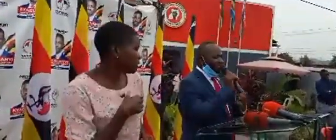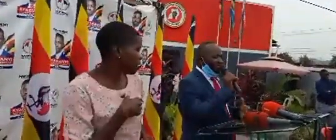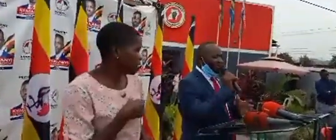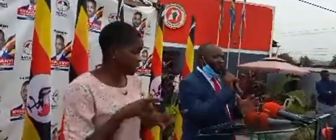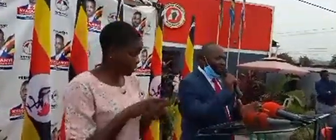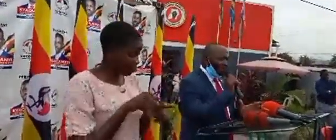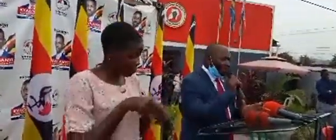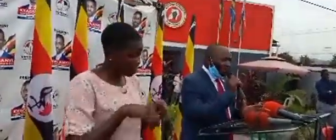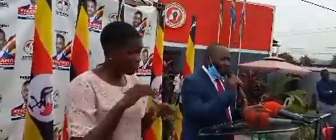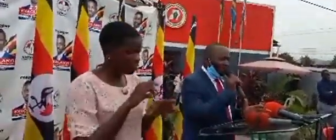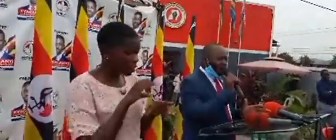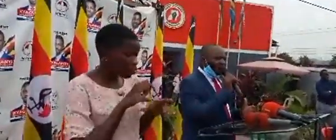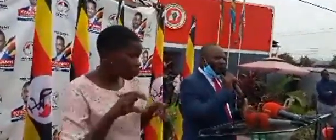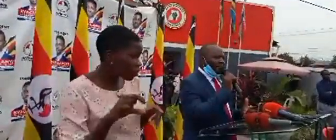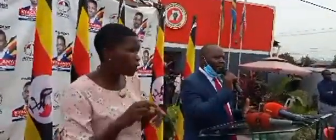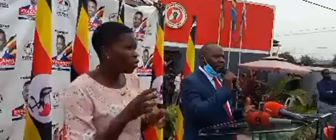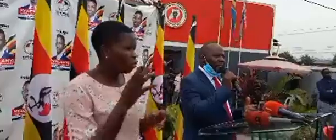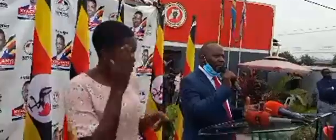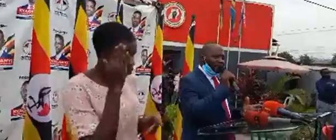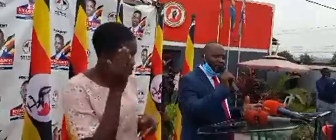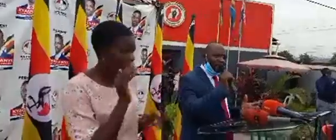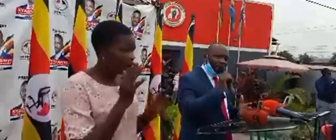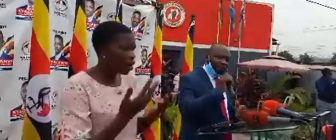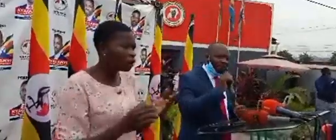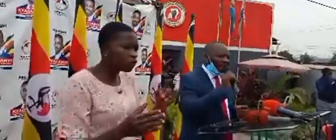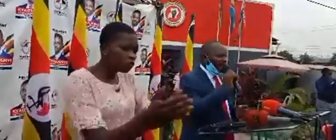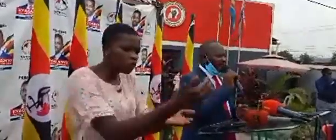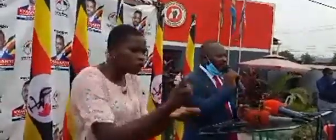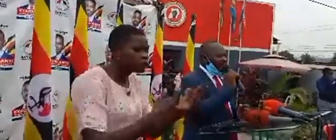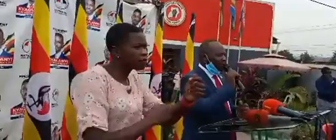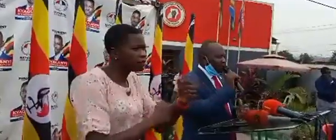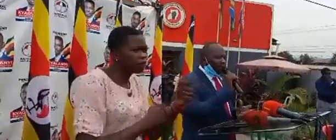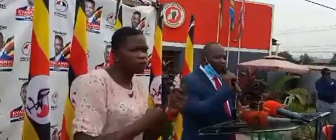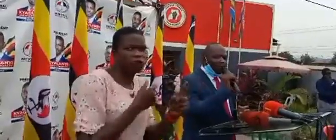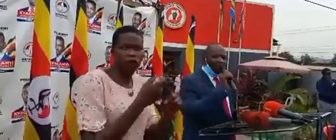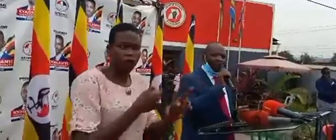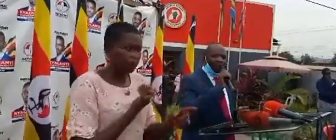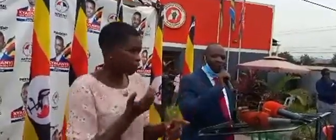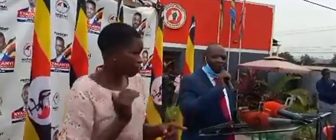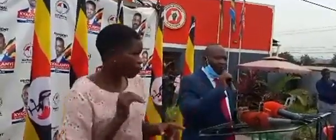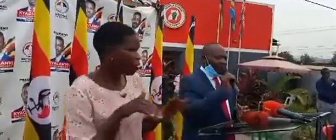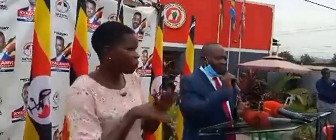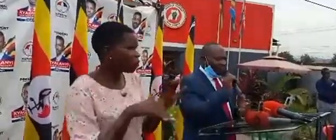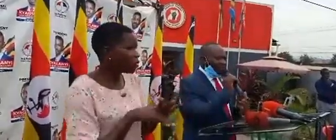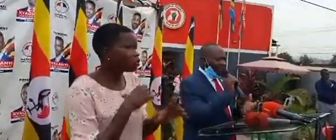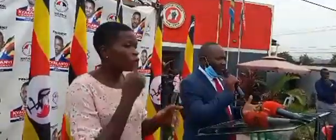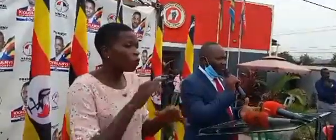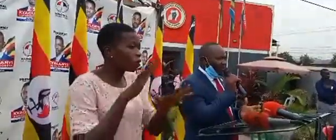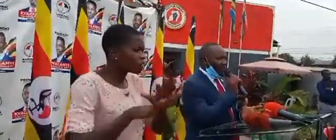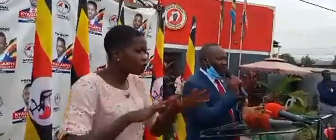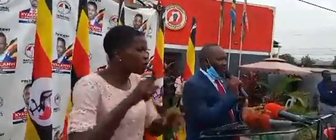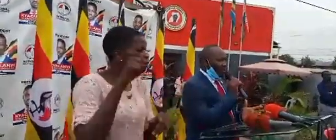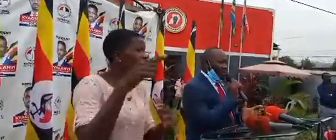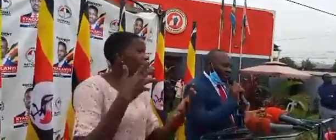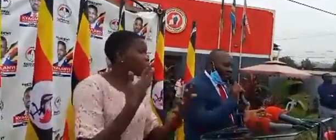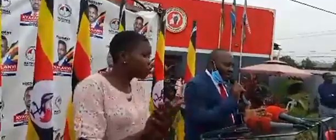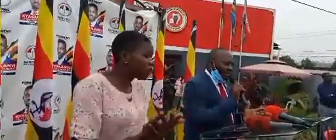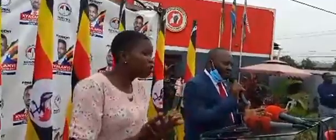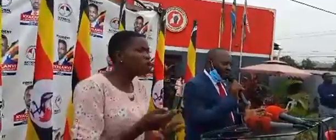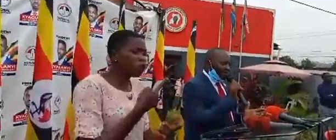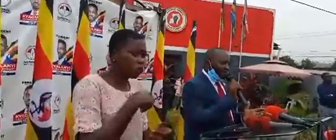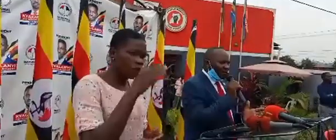the suffering families of our abducted colleagues and also supporting revenue that we can